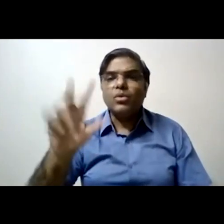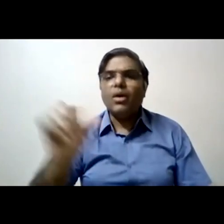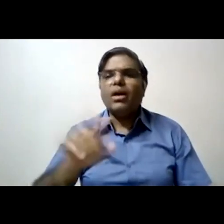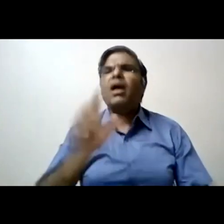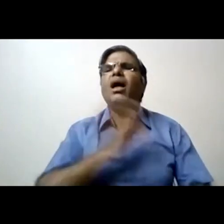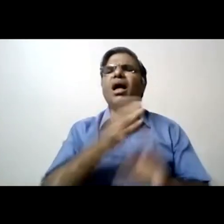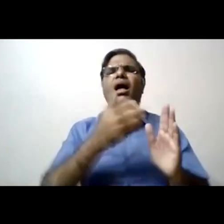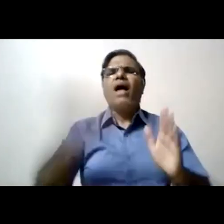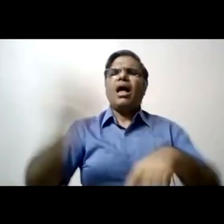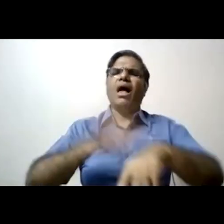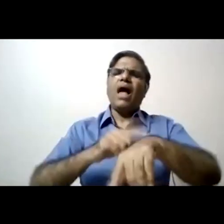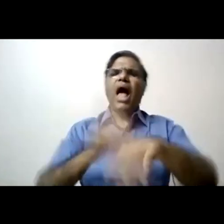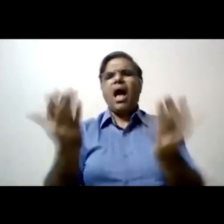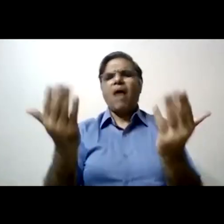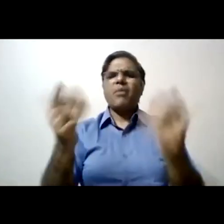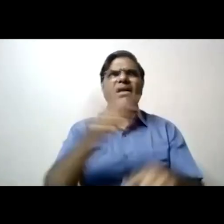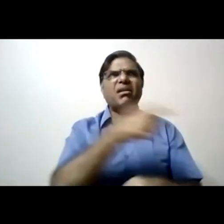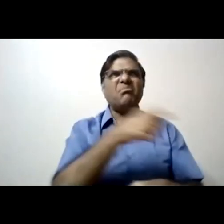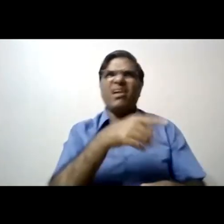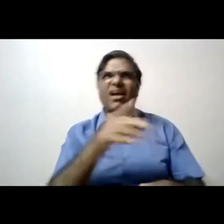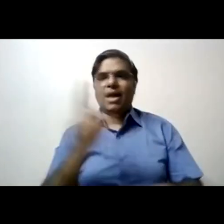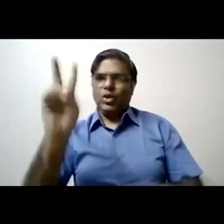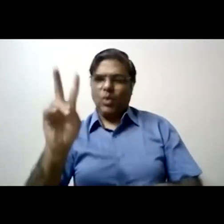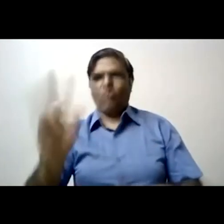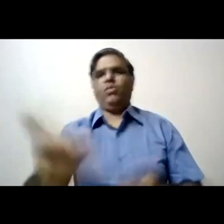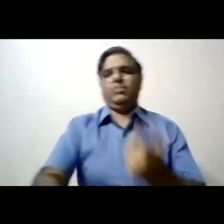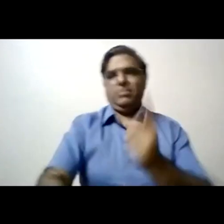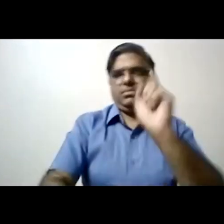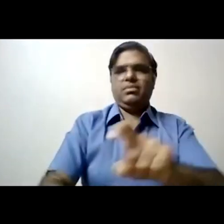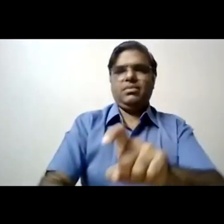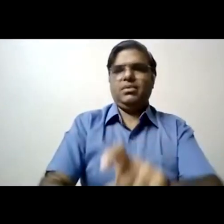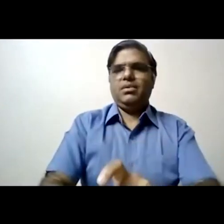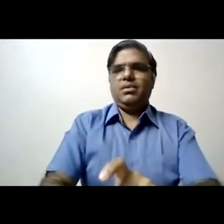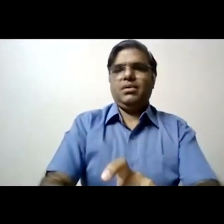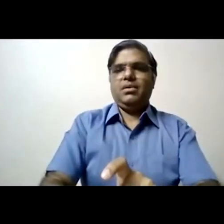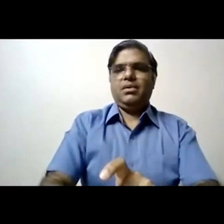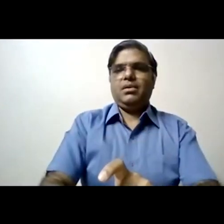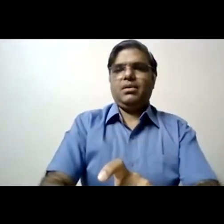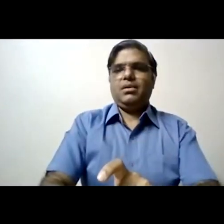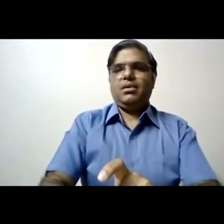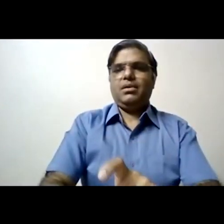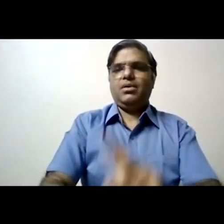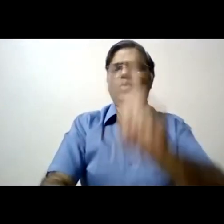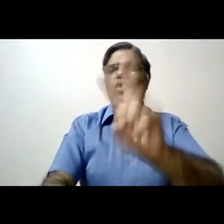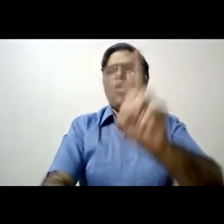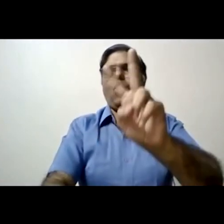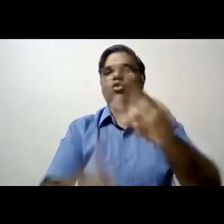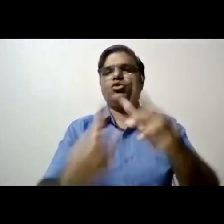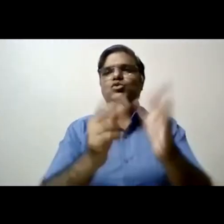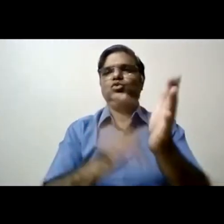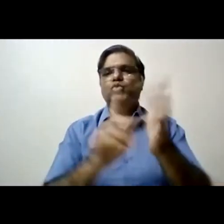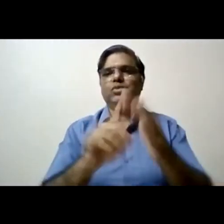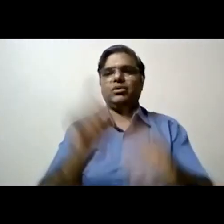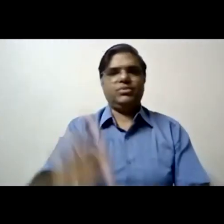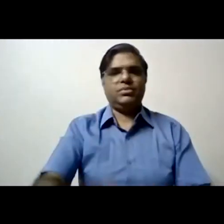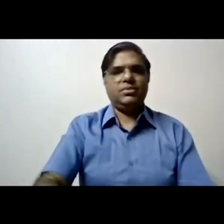So on which date you would like to go for the vaccination? These dates are available, like 27th May,